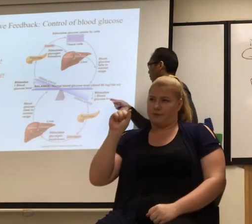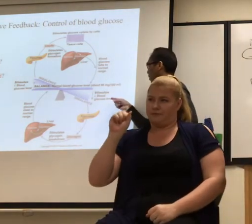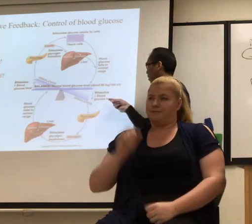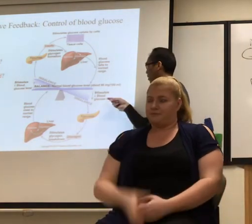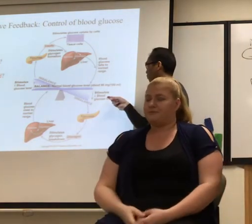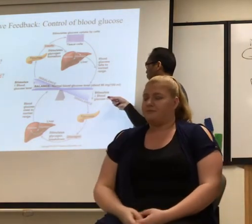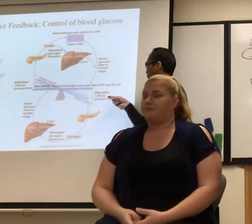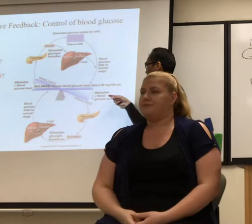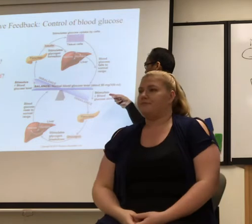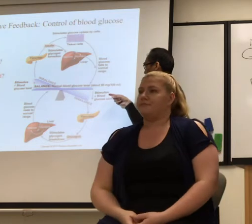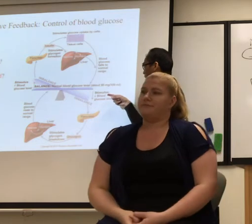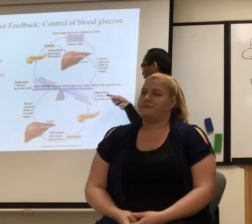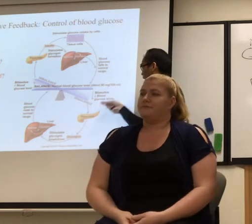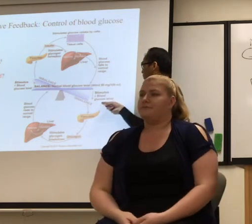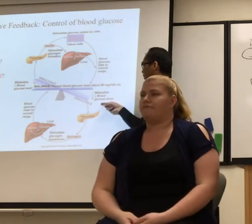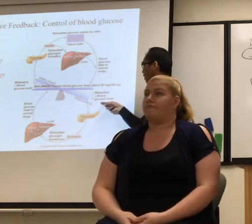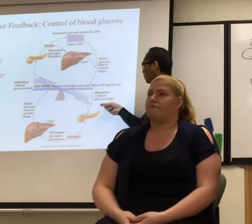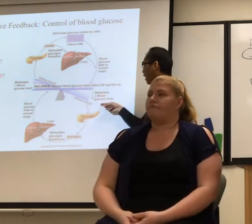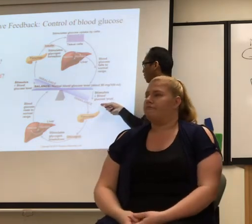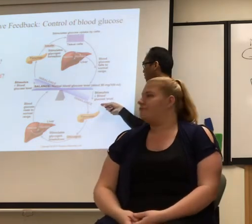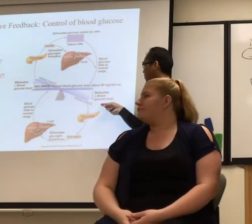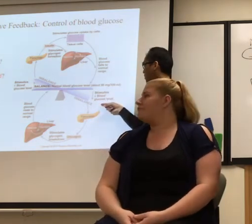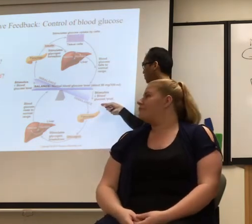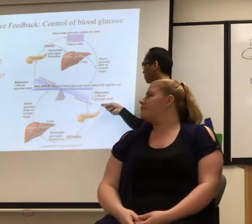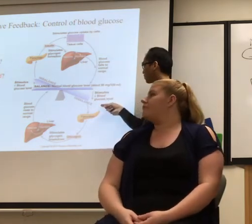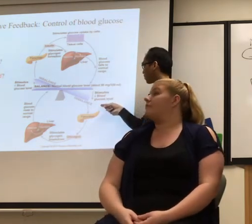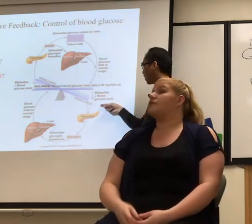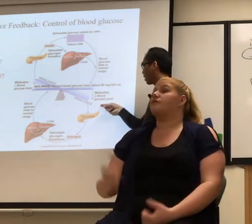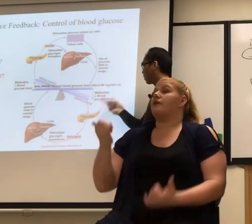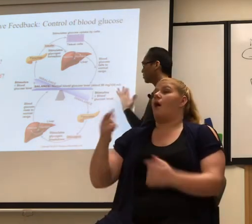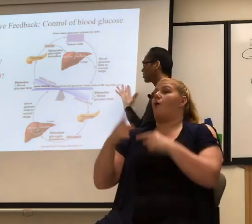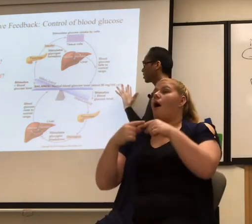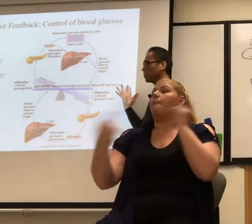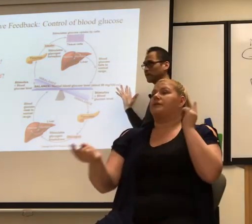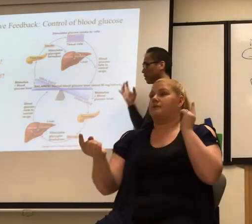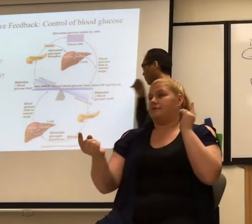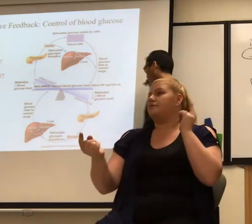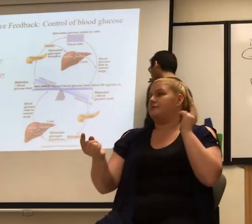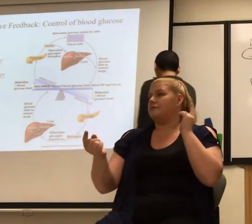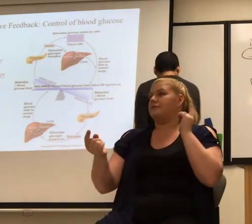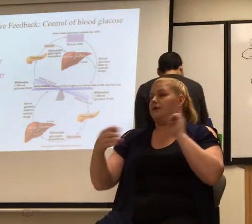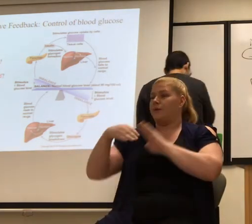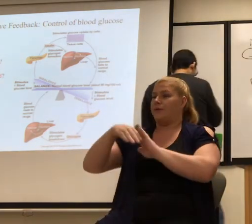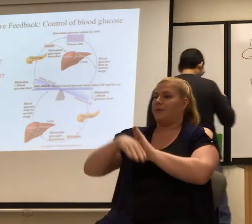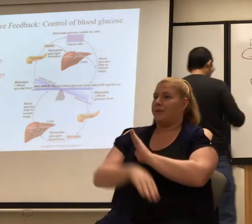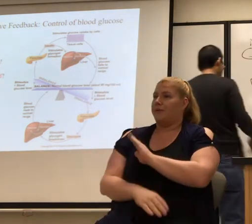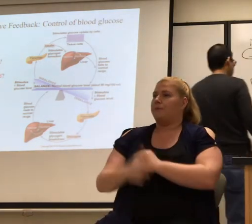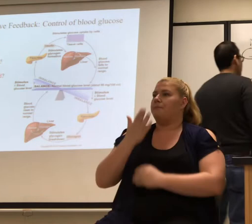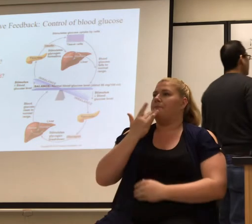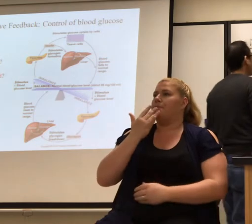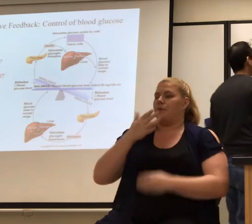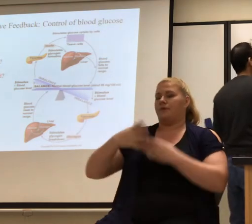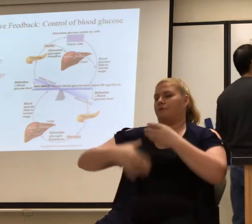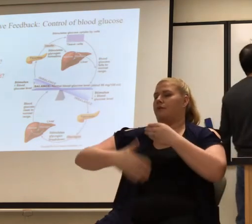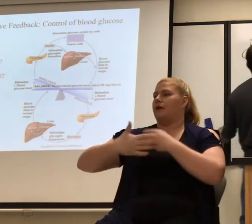so the other imbalance is just gonna be the inverse. Let's kind of go through